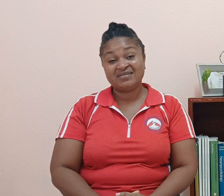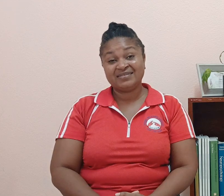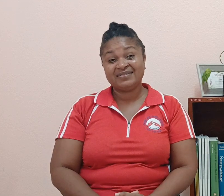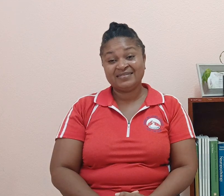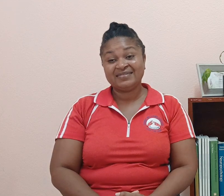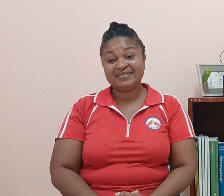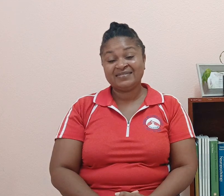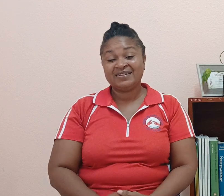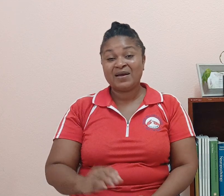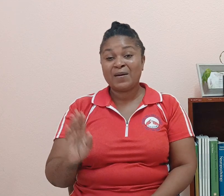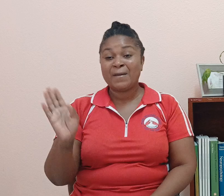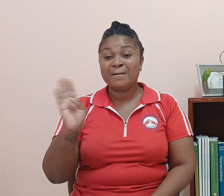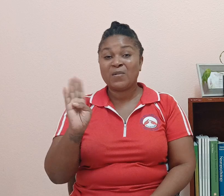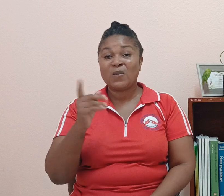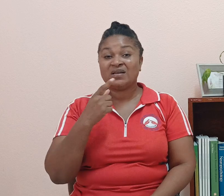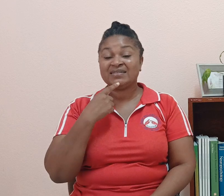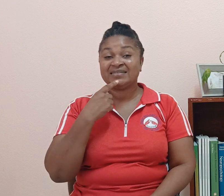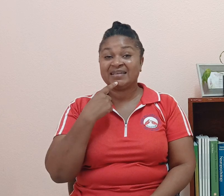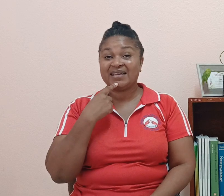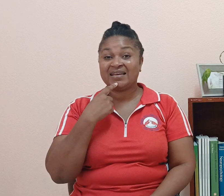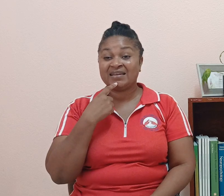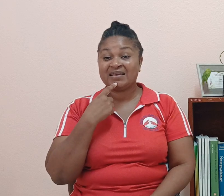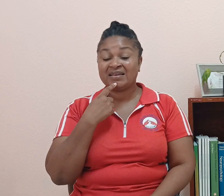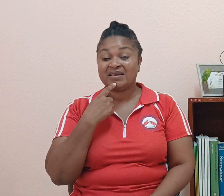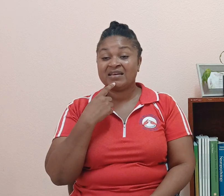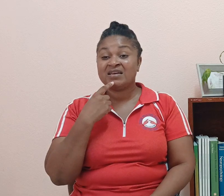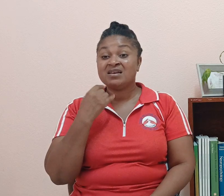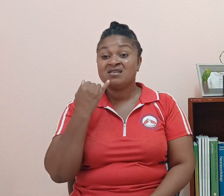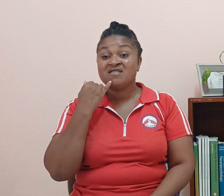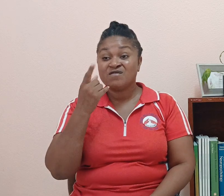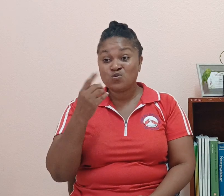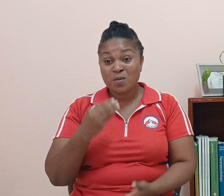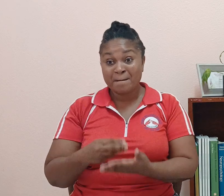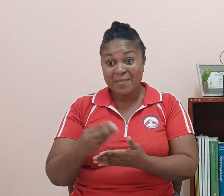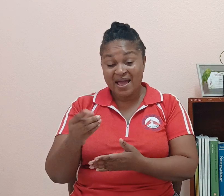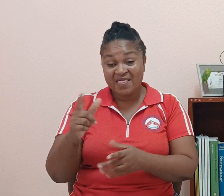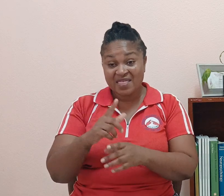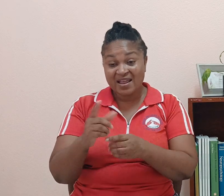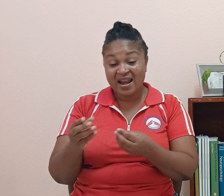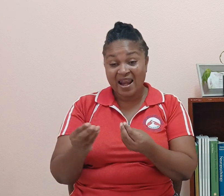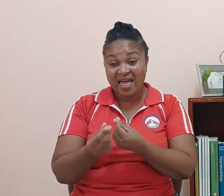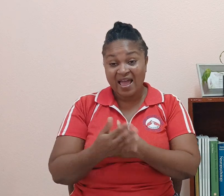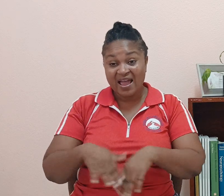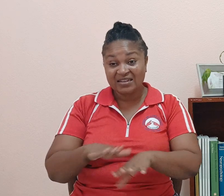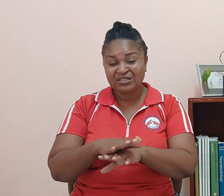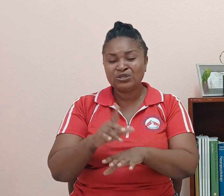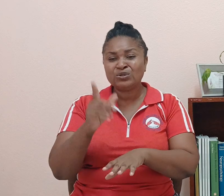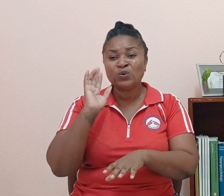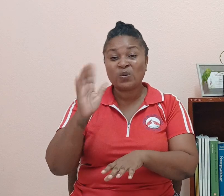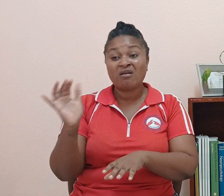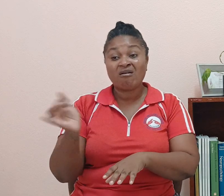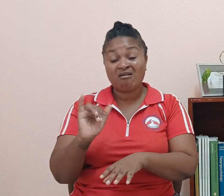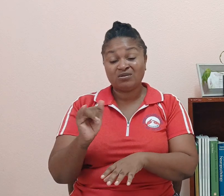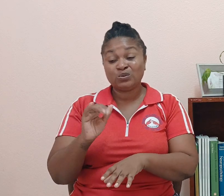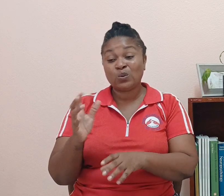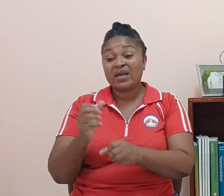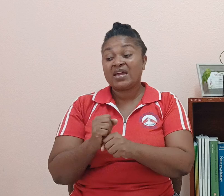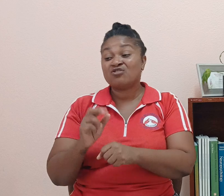Boaz said that if this man bought the land, he would also be responsible for Ruth.